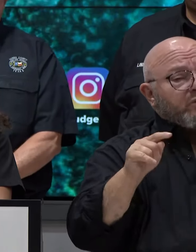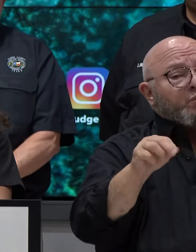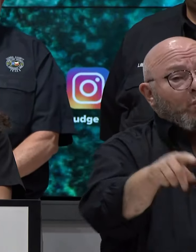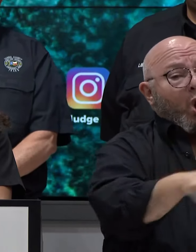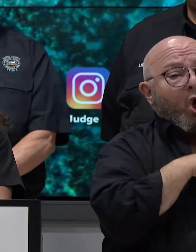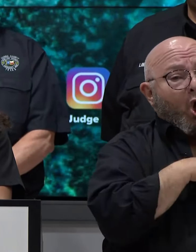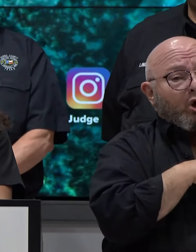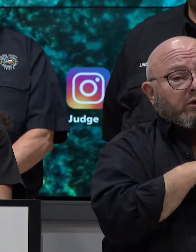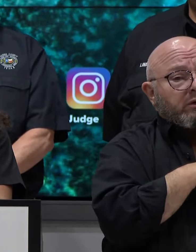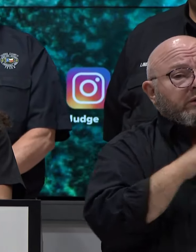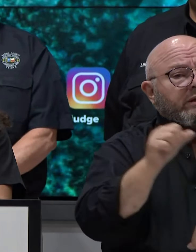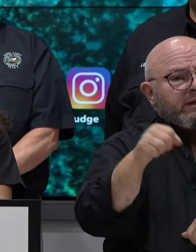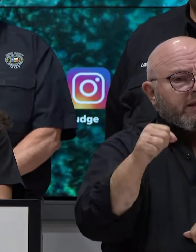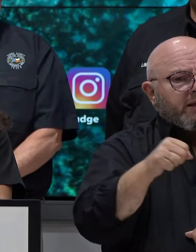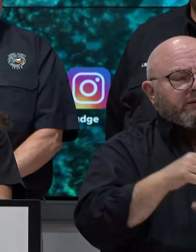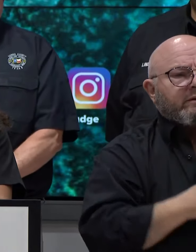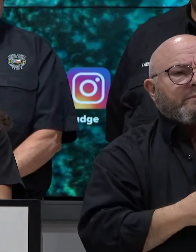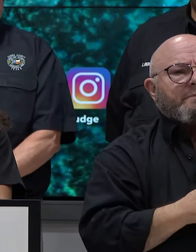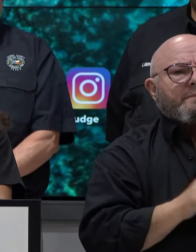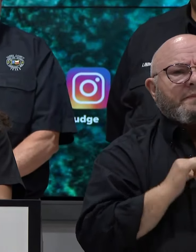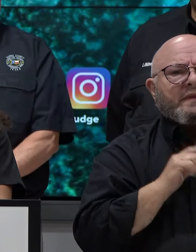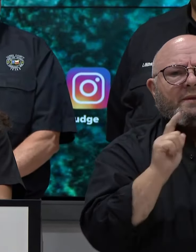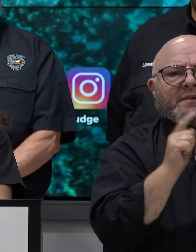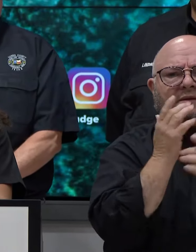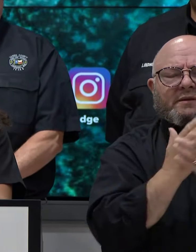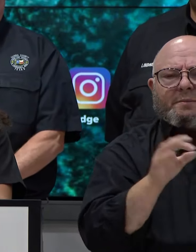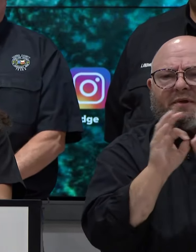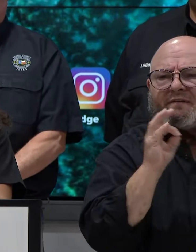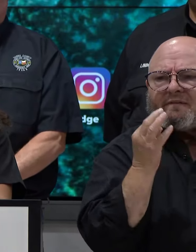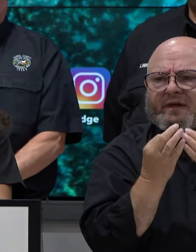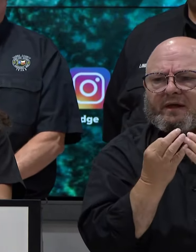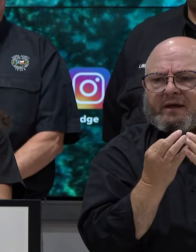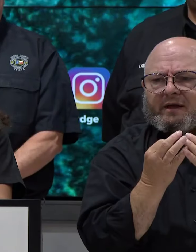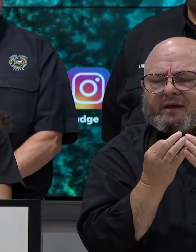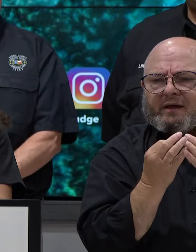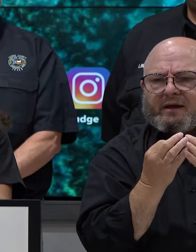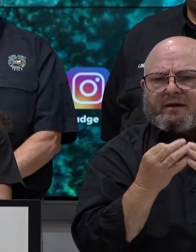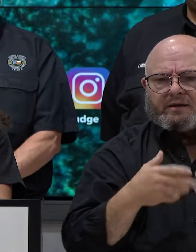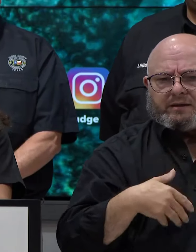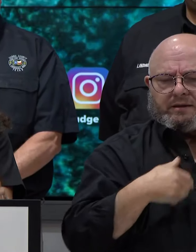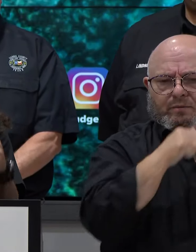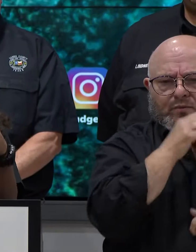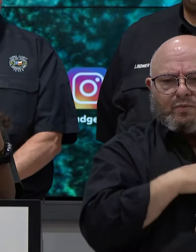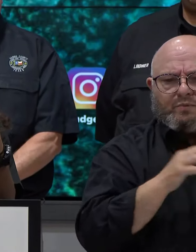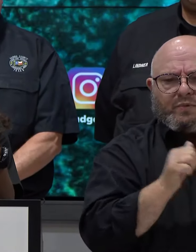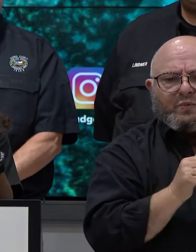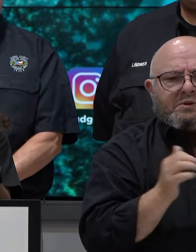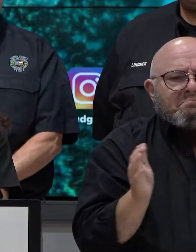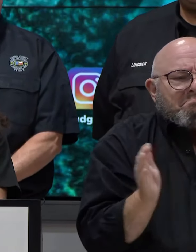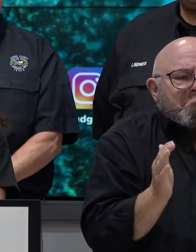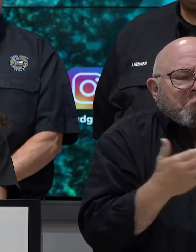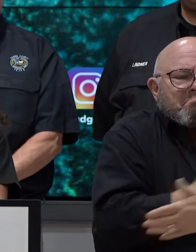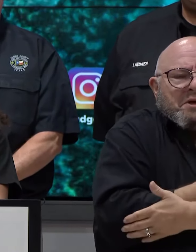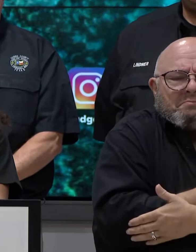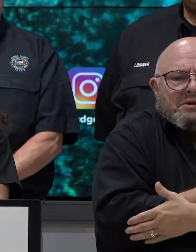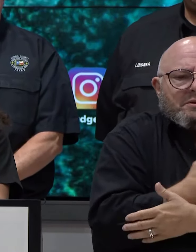long. I met some families, young woman with a teeny tiny